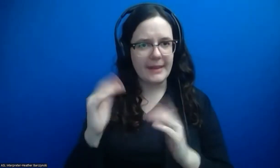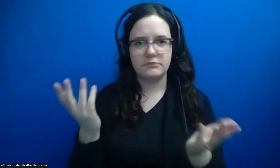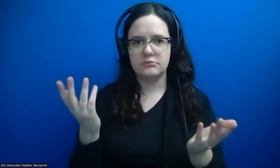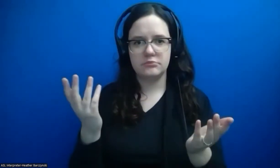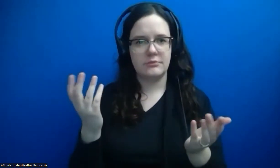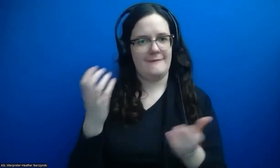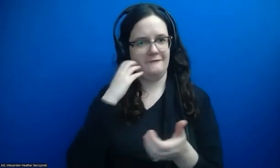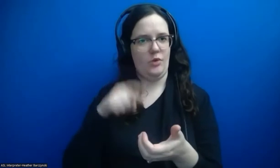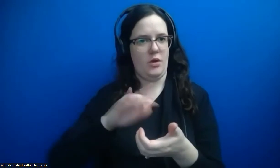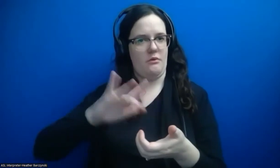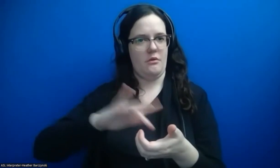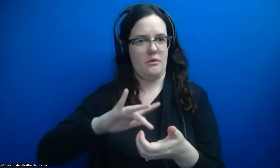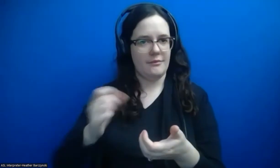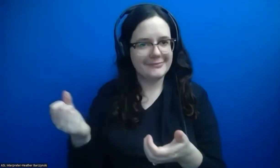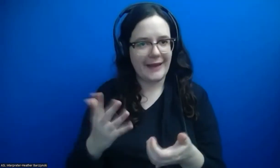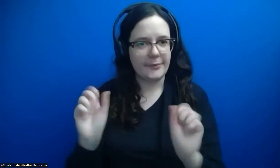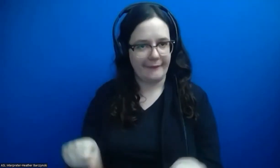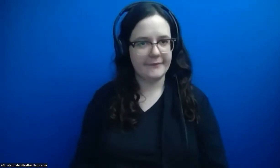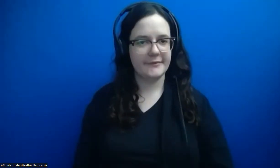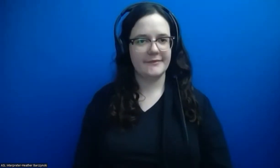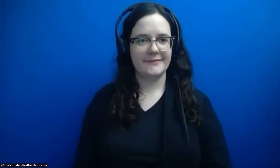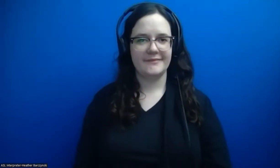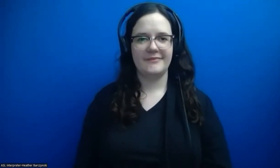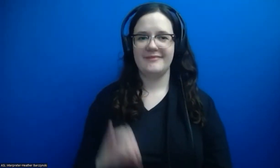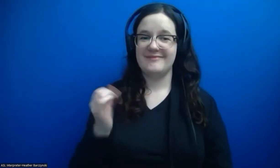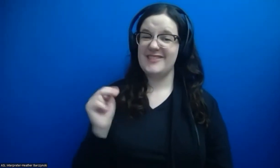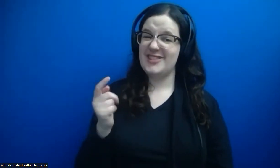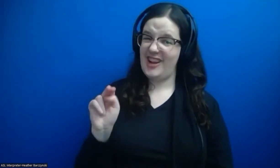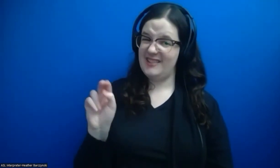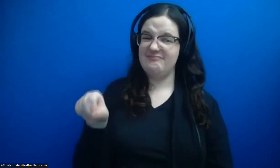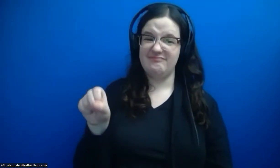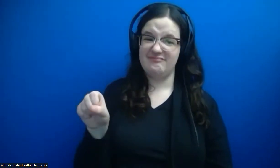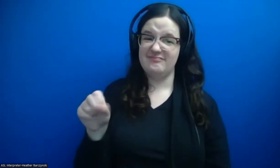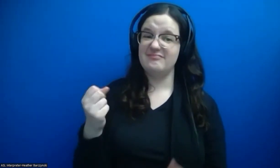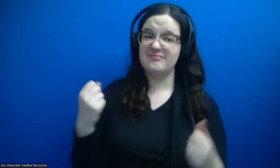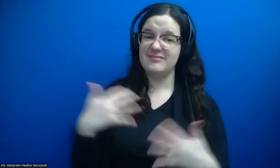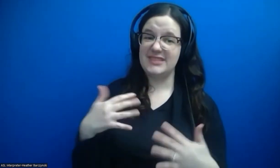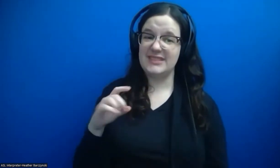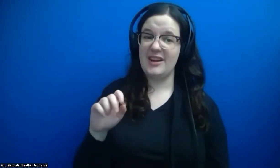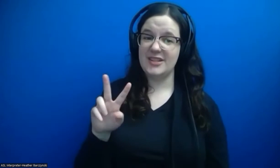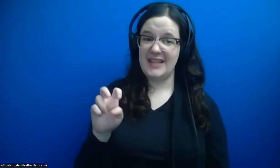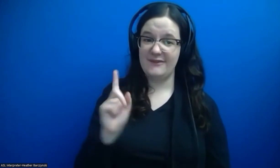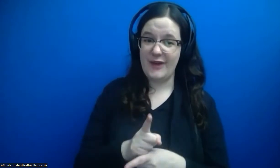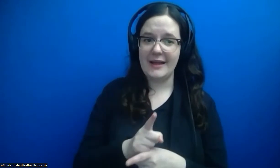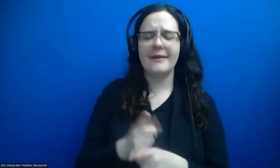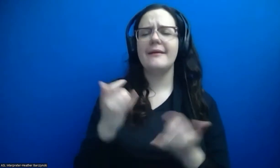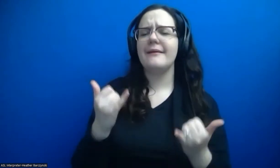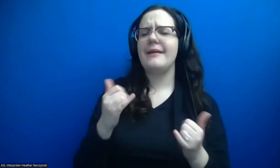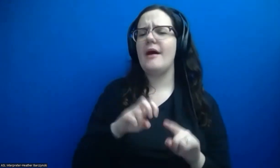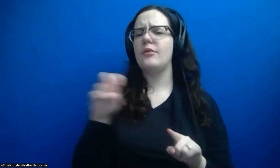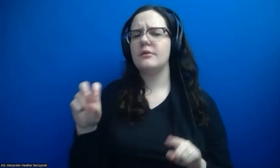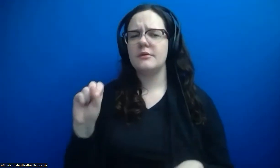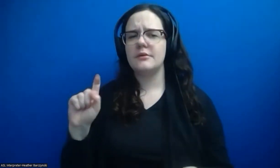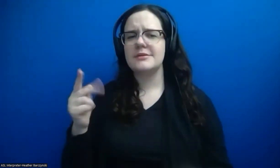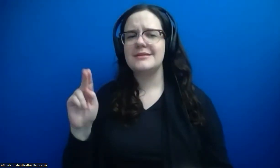It is certainly scary, Dave. jumping over to Stephanie, what did your